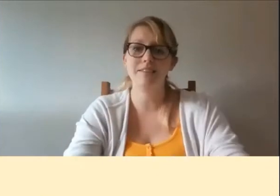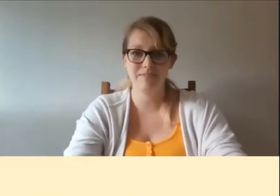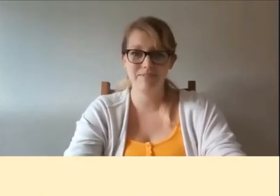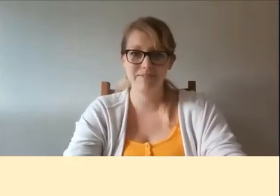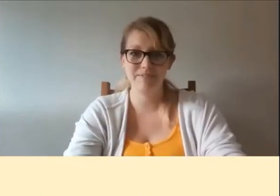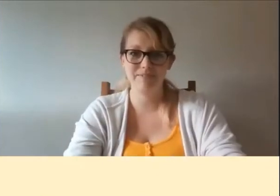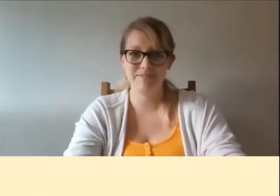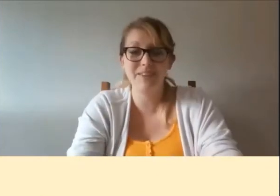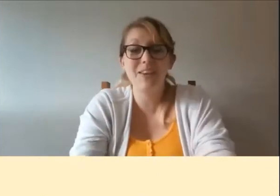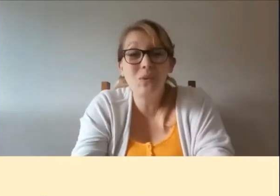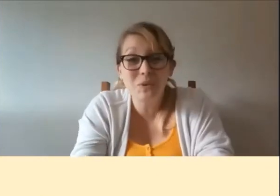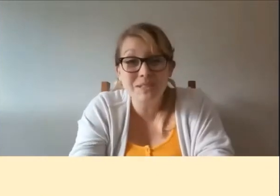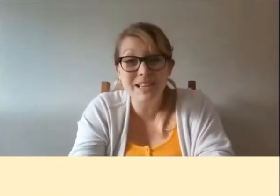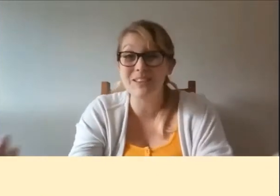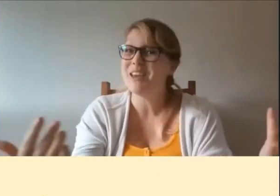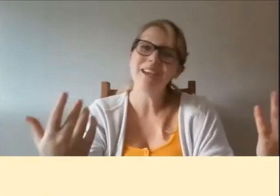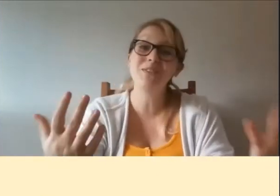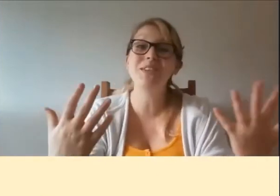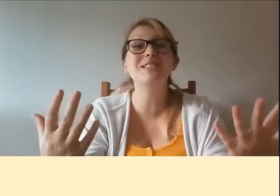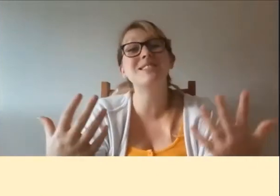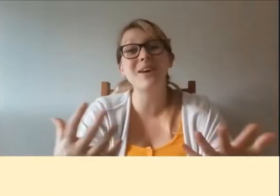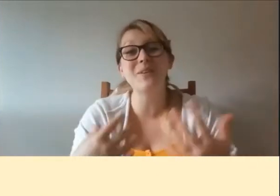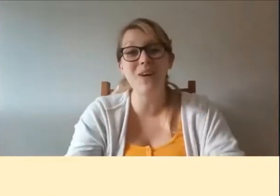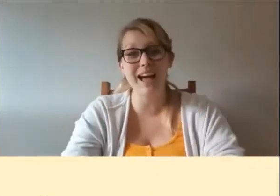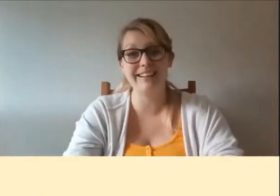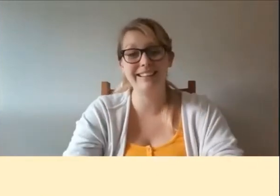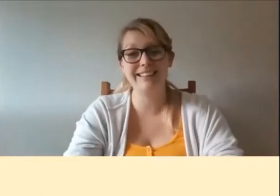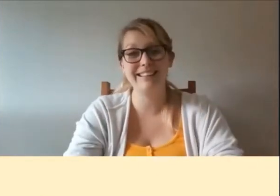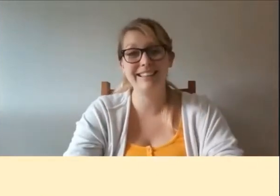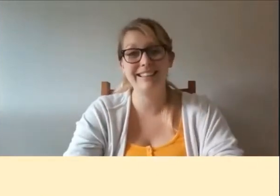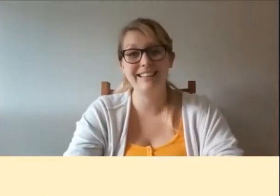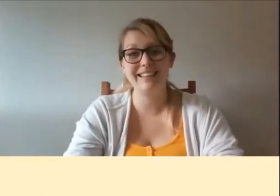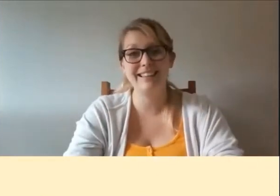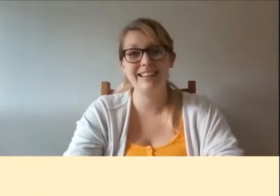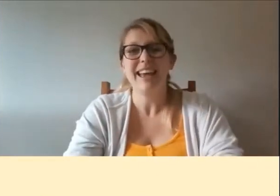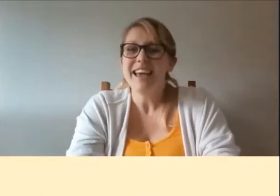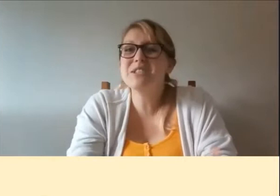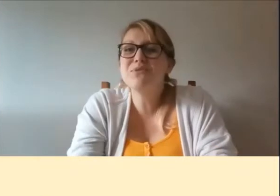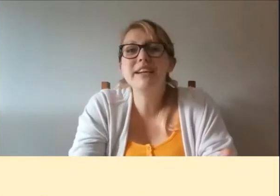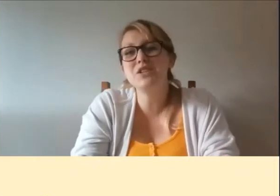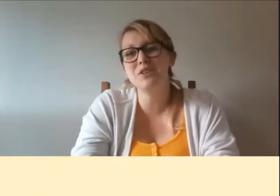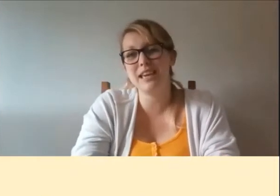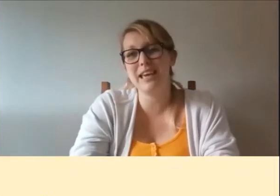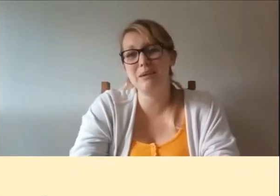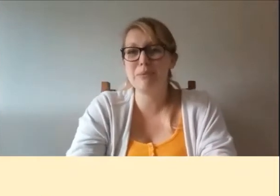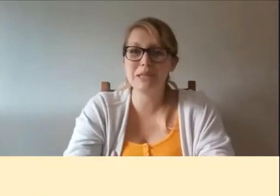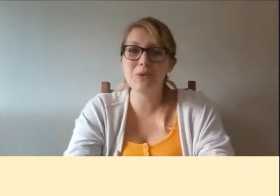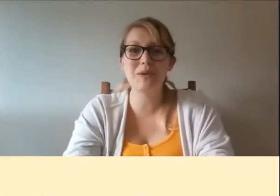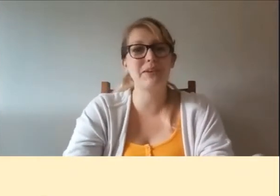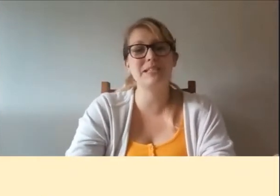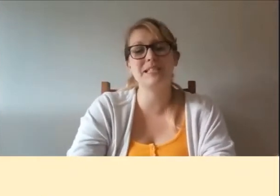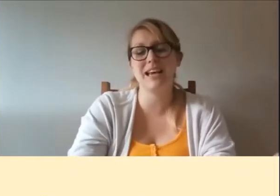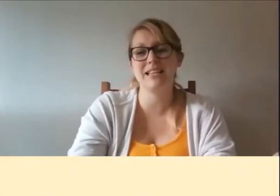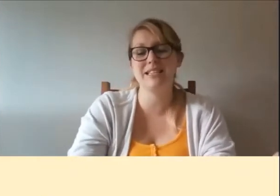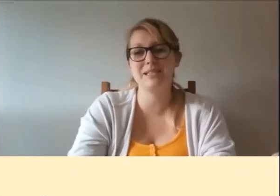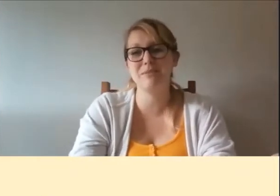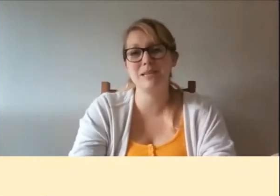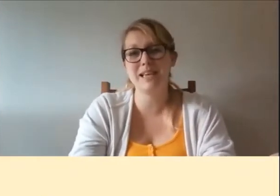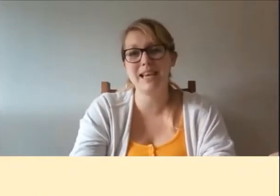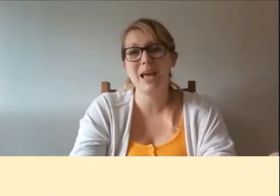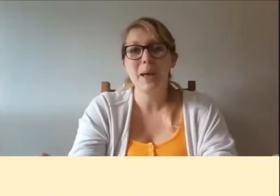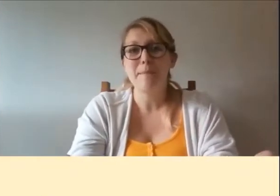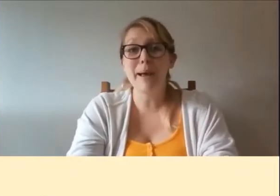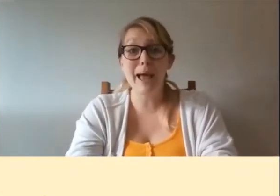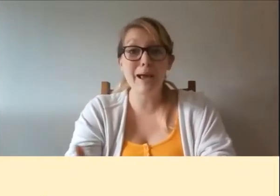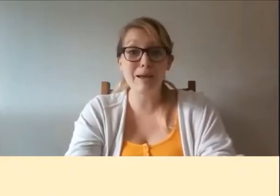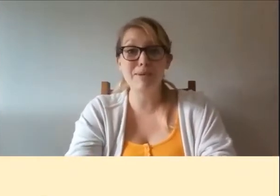along. Awesome, you've done so well. It's really tricky putting all of those signs to